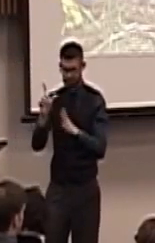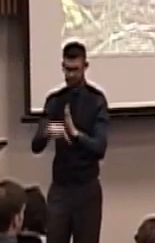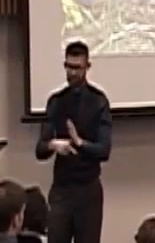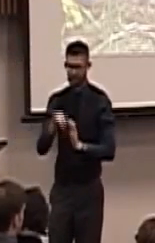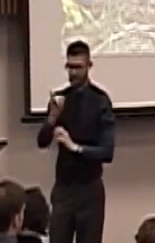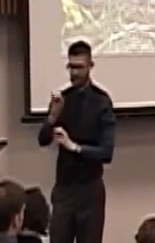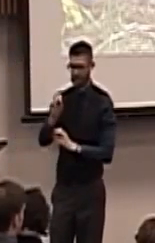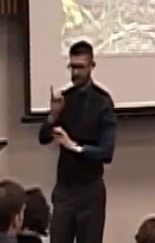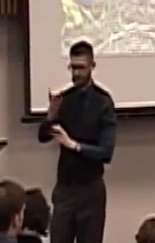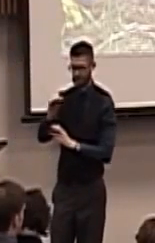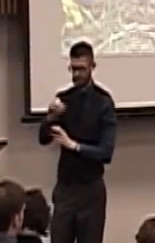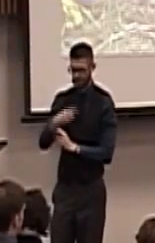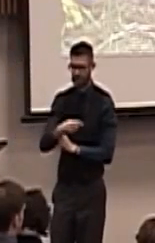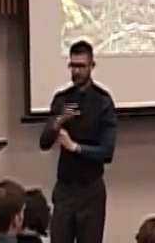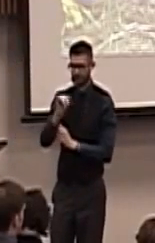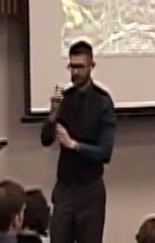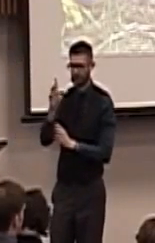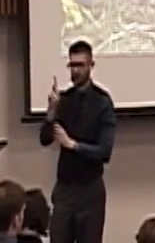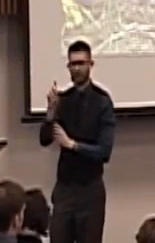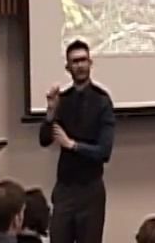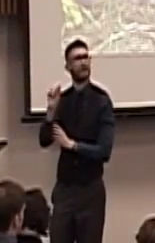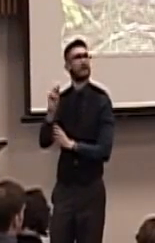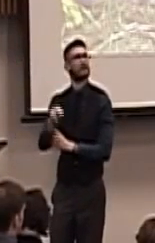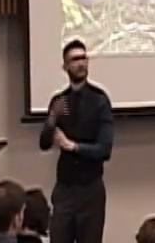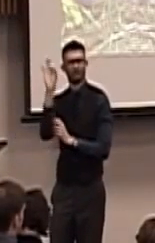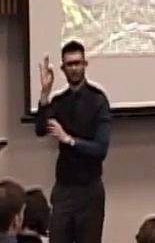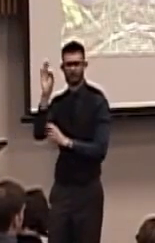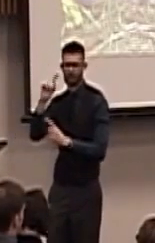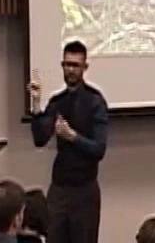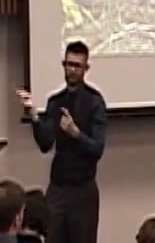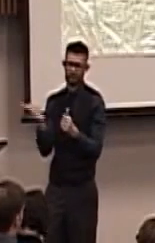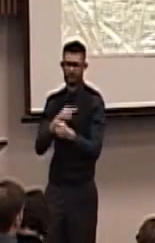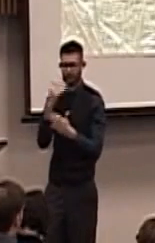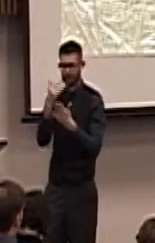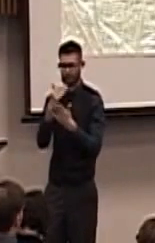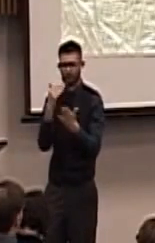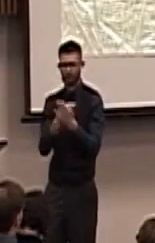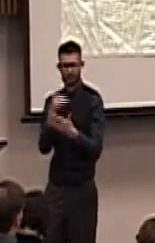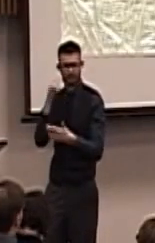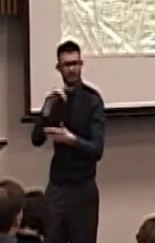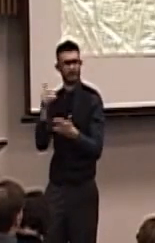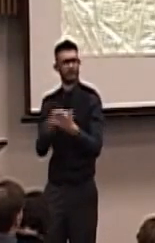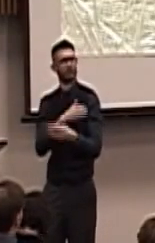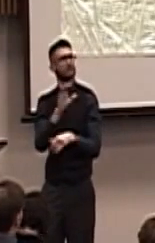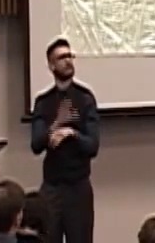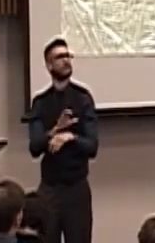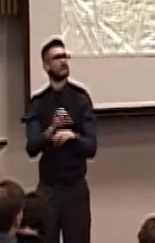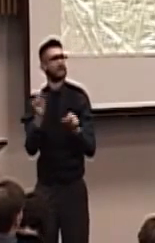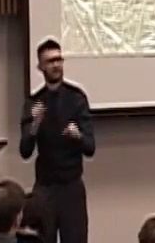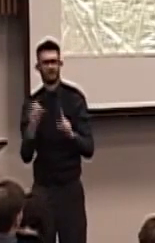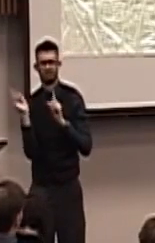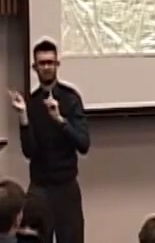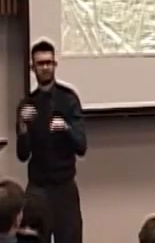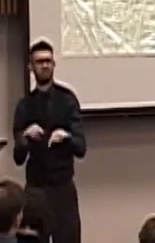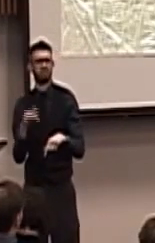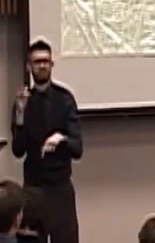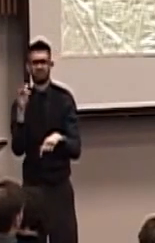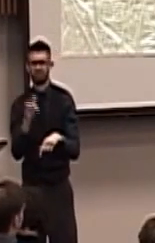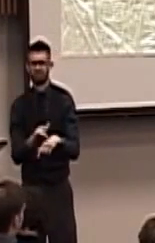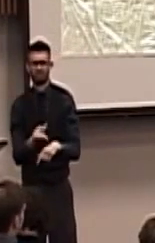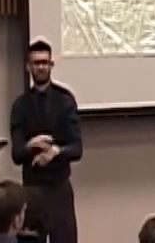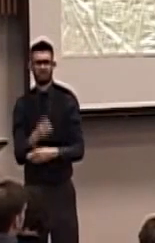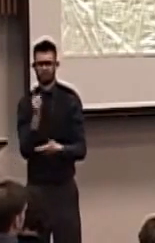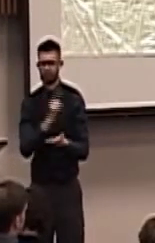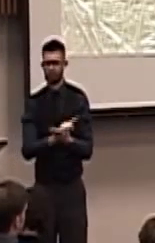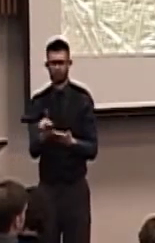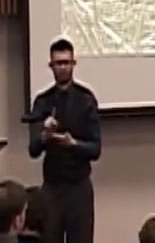preached the first sermon in this brand new congregation. Isn't it exciting? You can go to a place and spend a week and